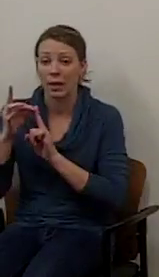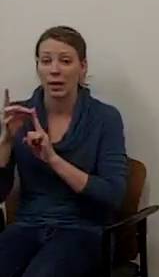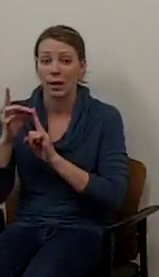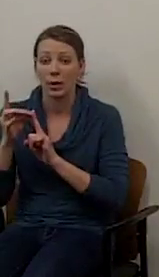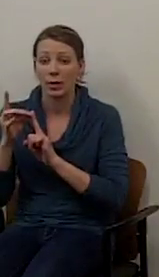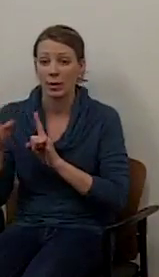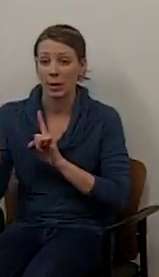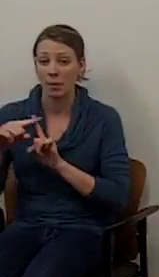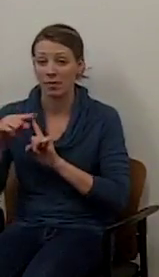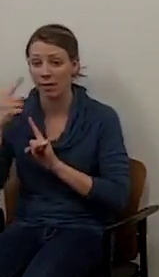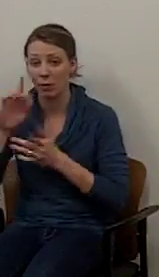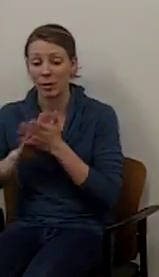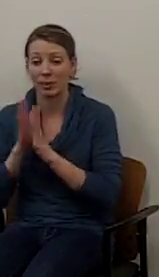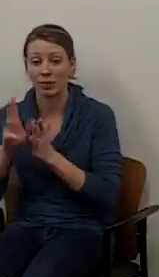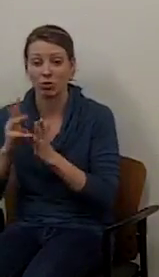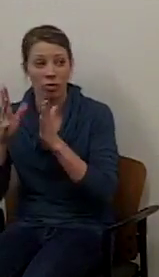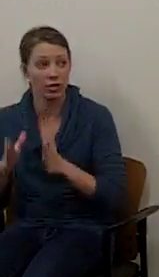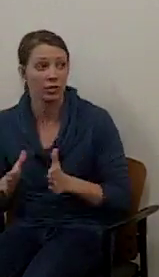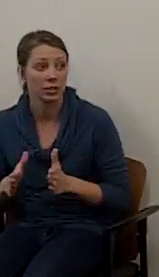The unique perks of being a journalist.